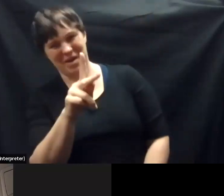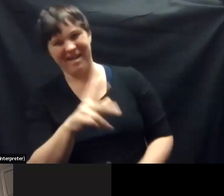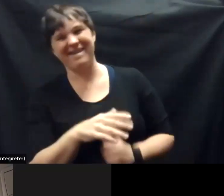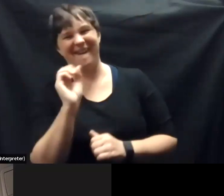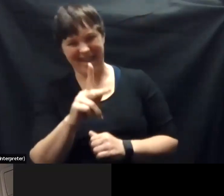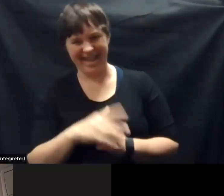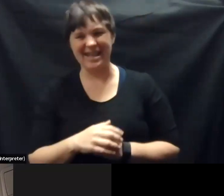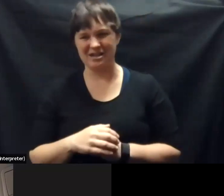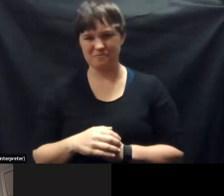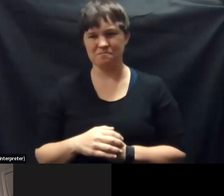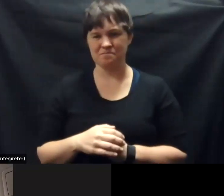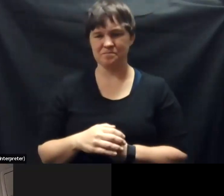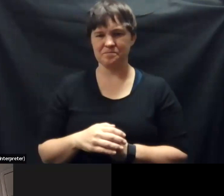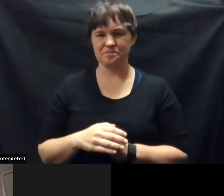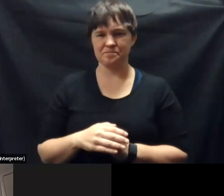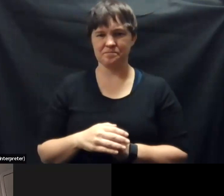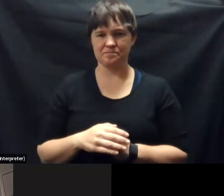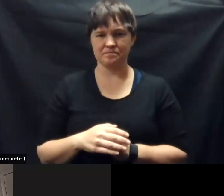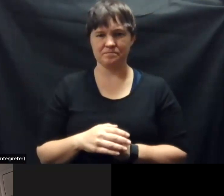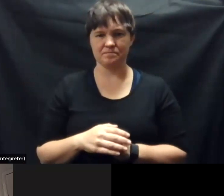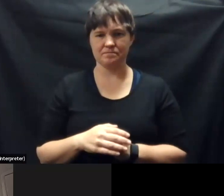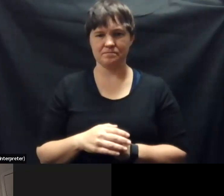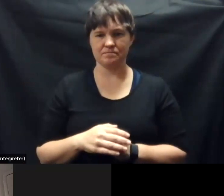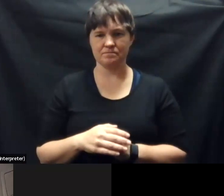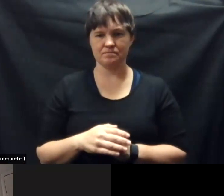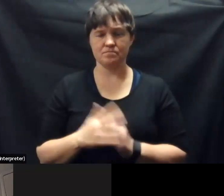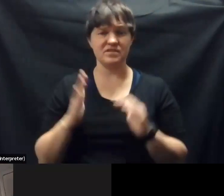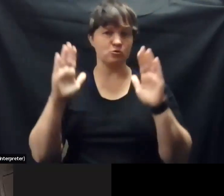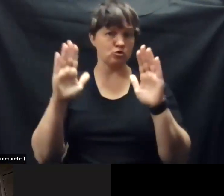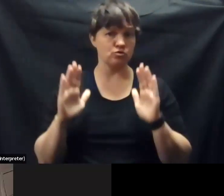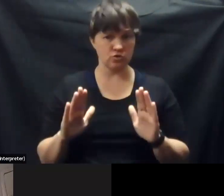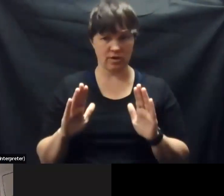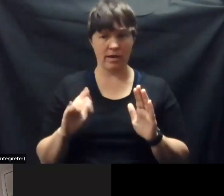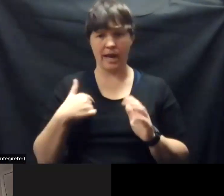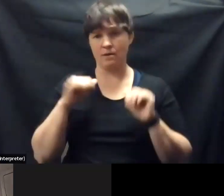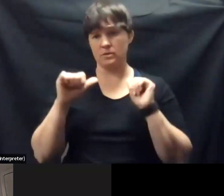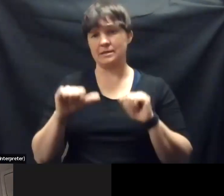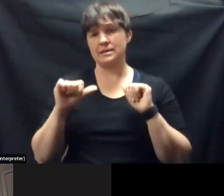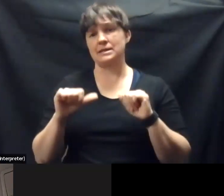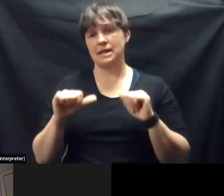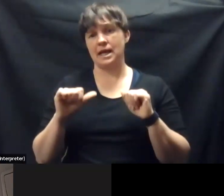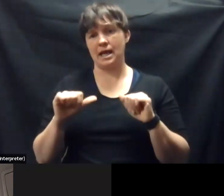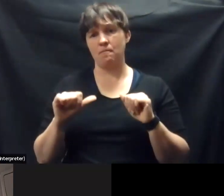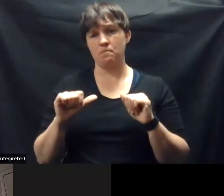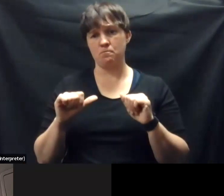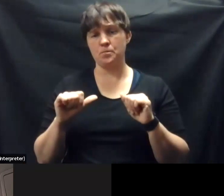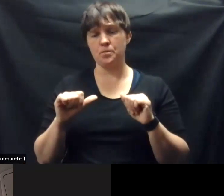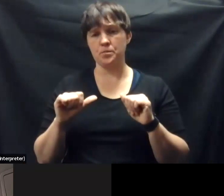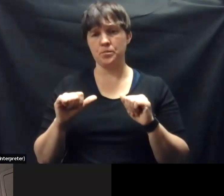Okay. And it was great. I was able to get the city